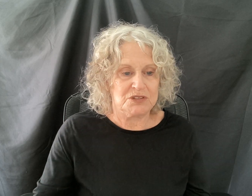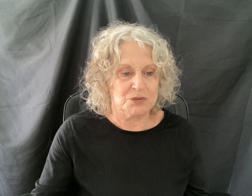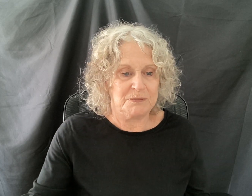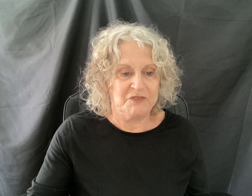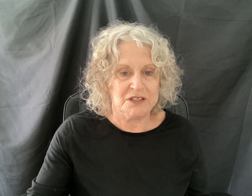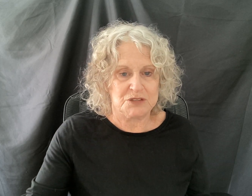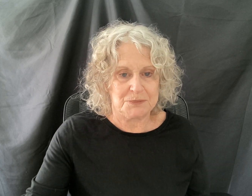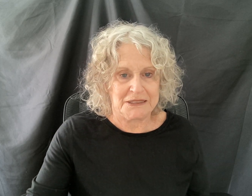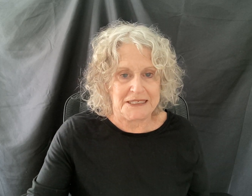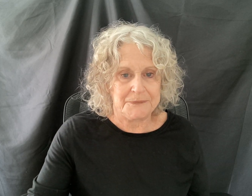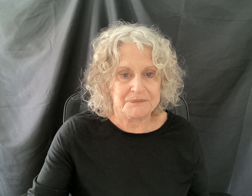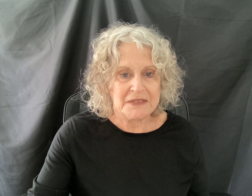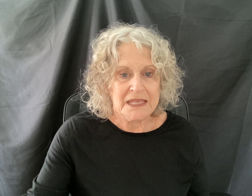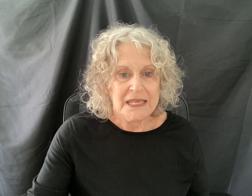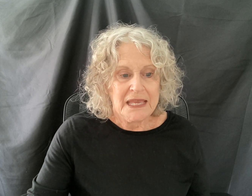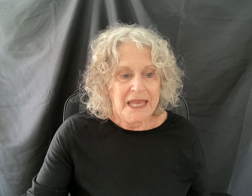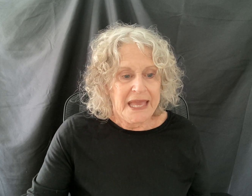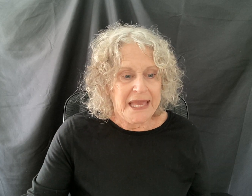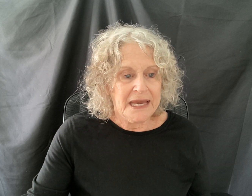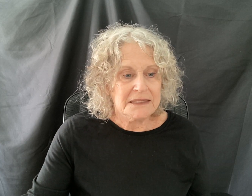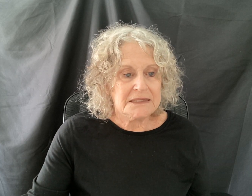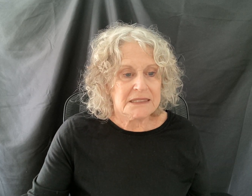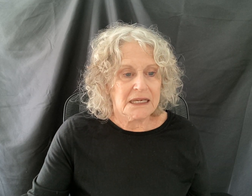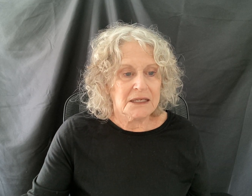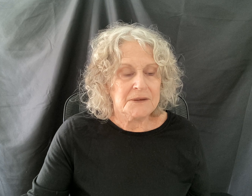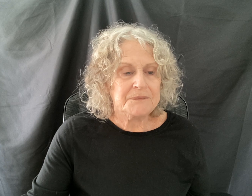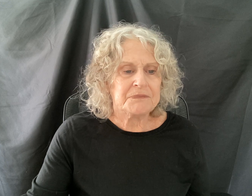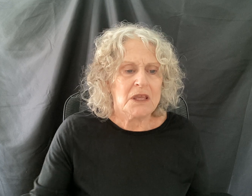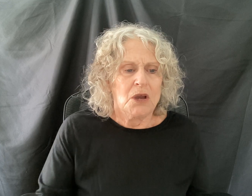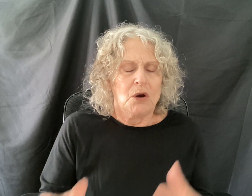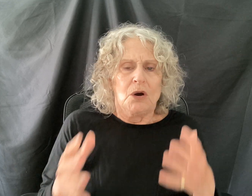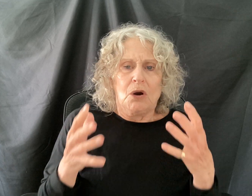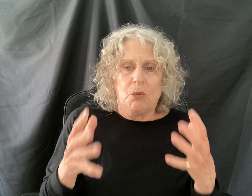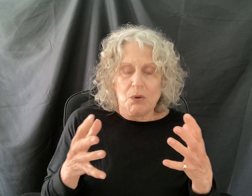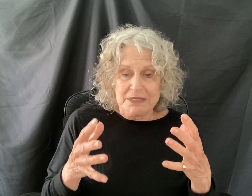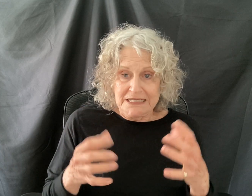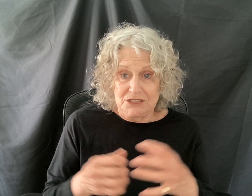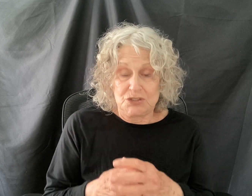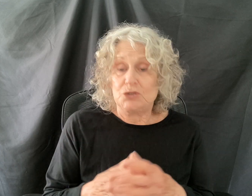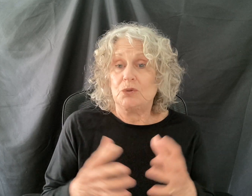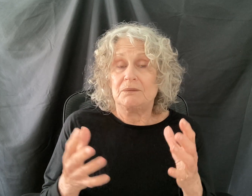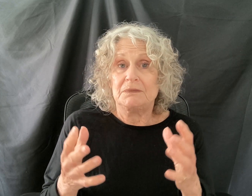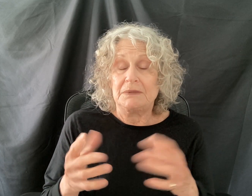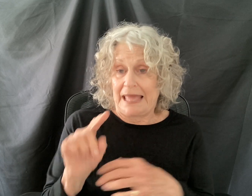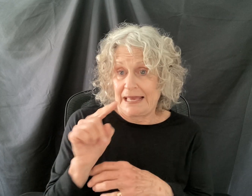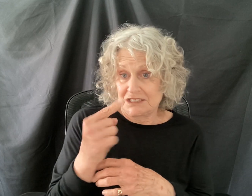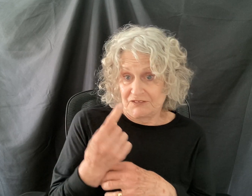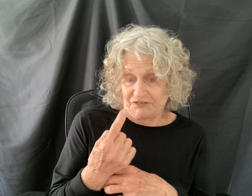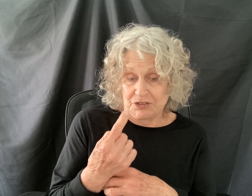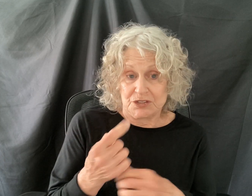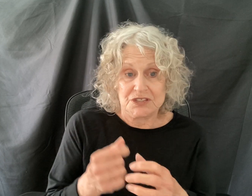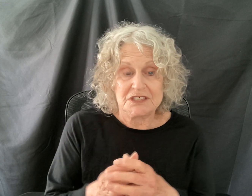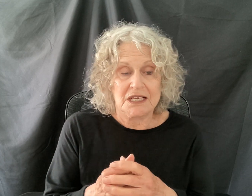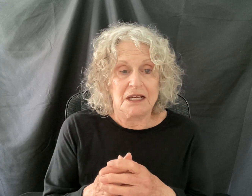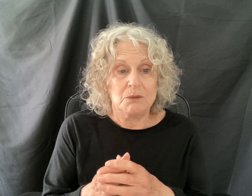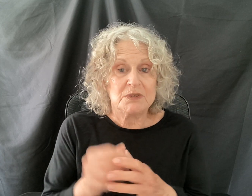your fingerspelling. And what we need to do, ask first, when